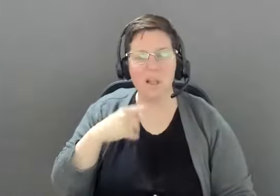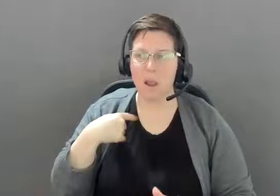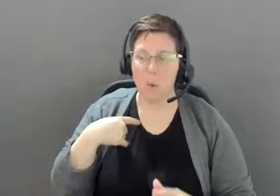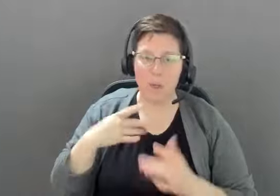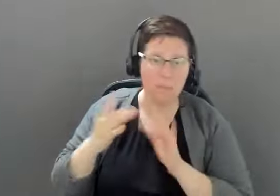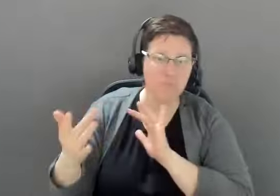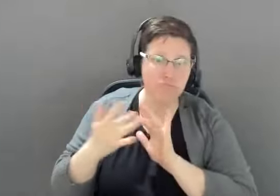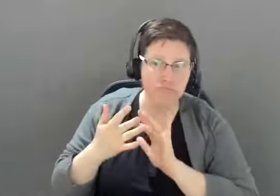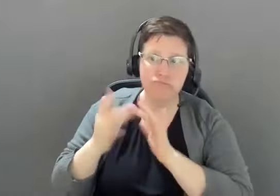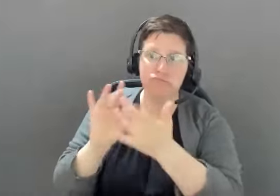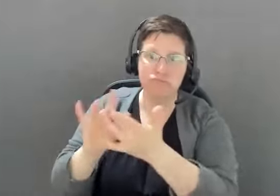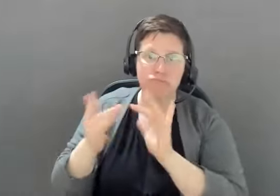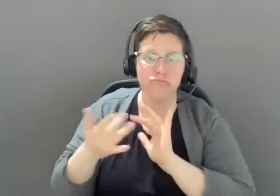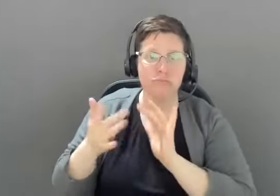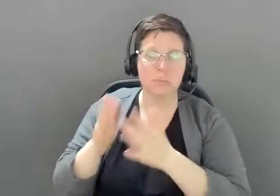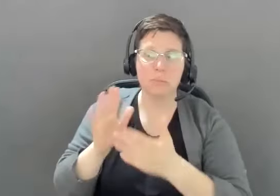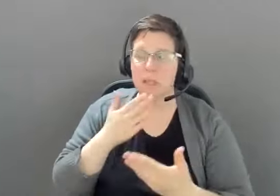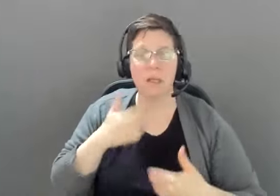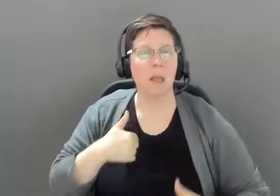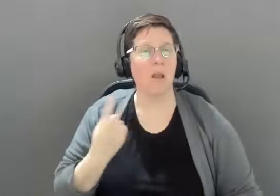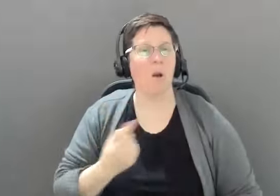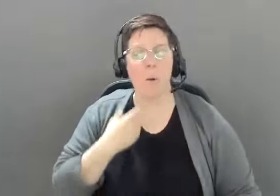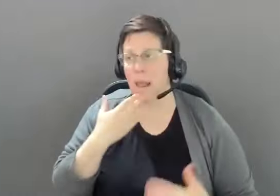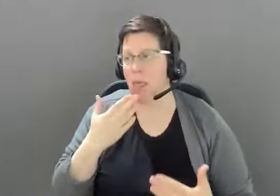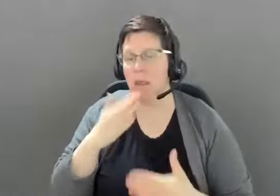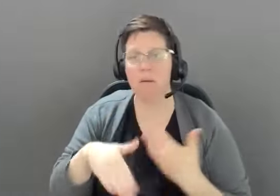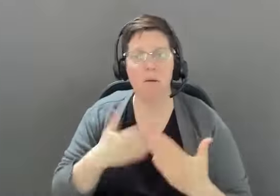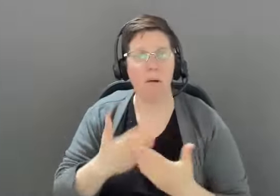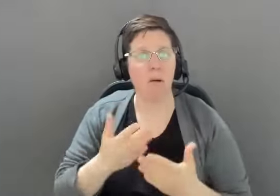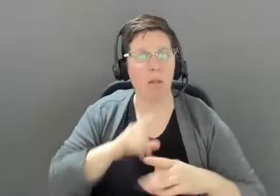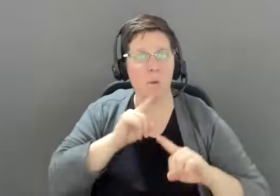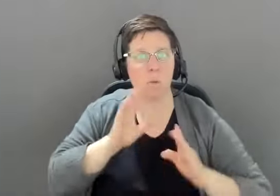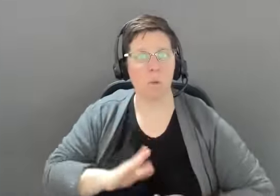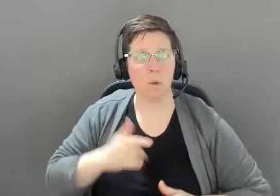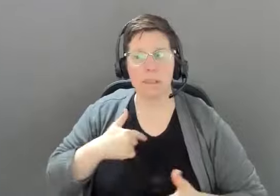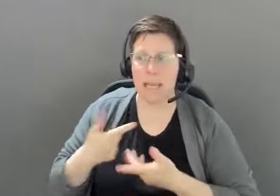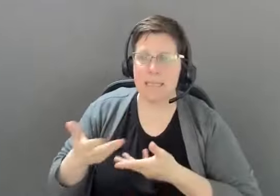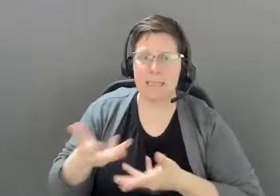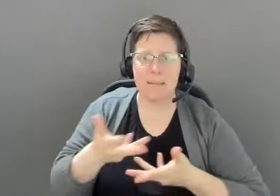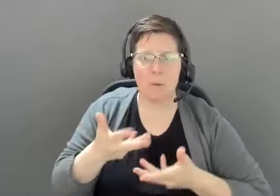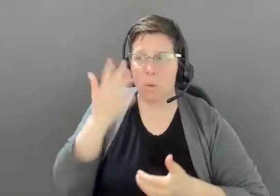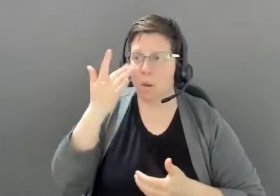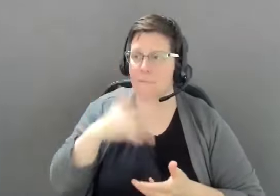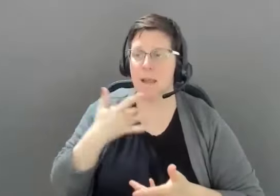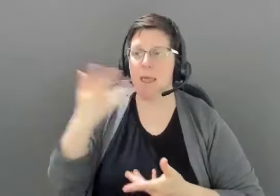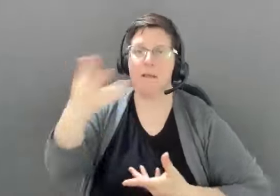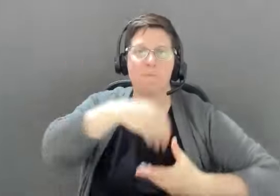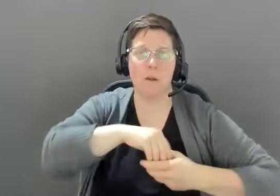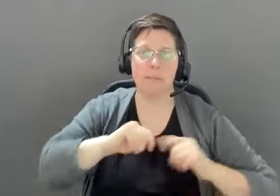I always thanked all the journalists who I spoke with, because I felt like they were part of the team. They helped us get the message out, and